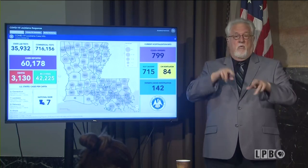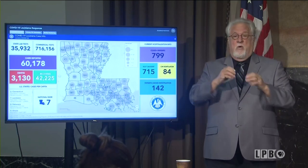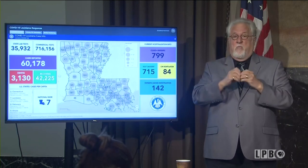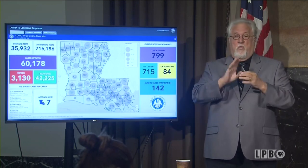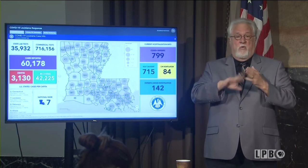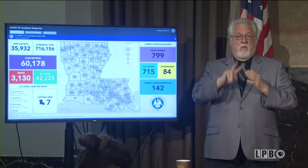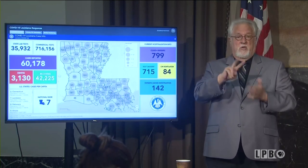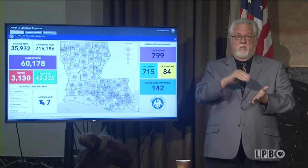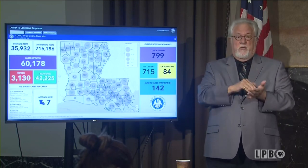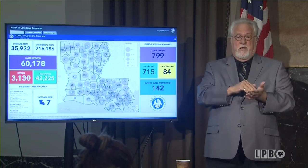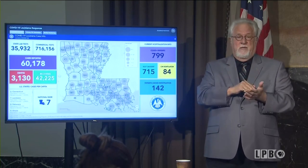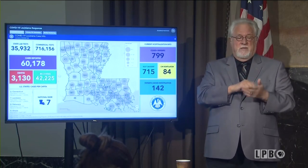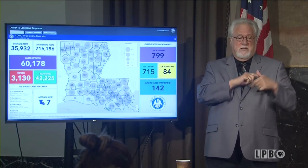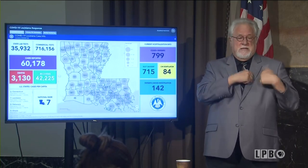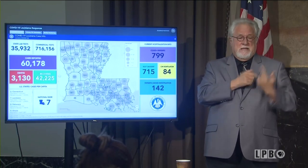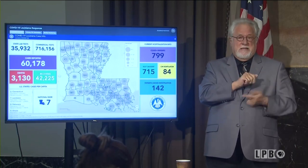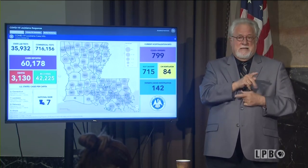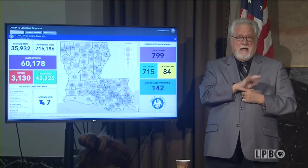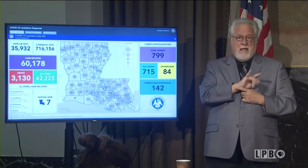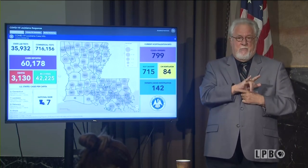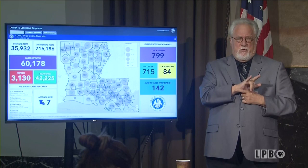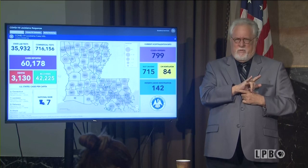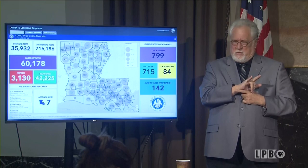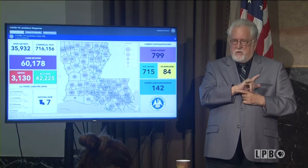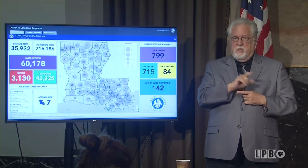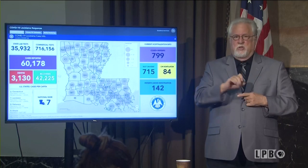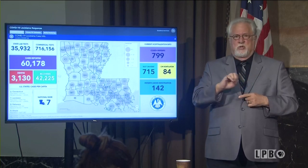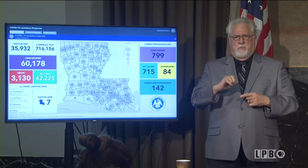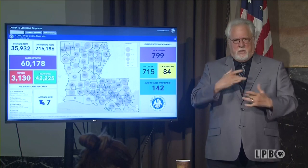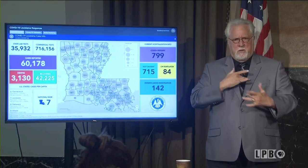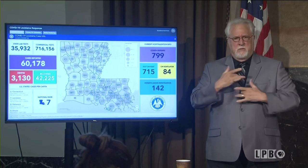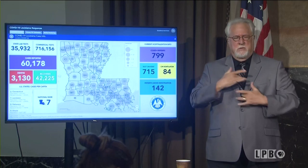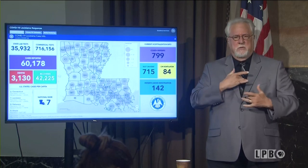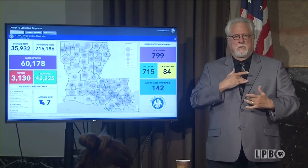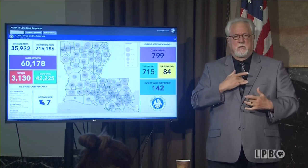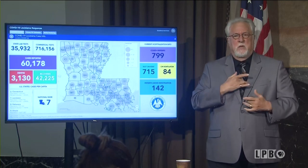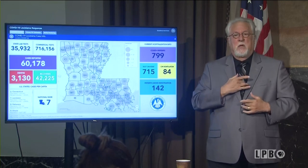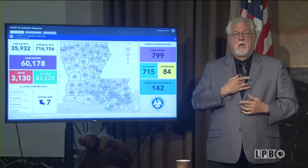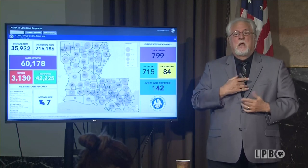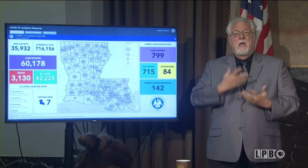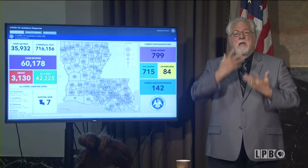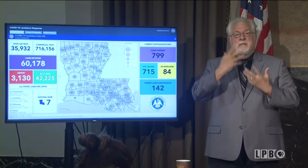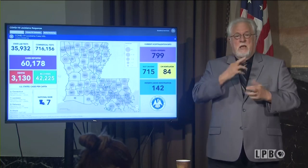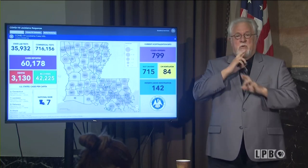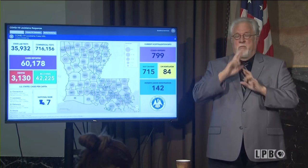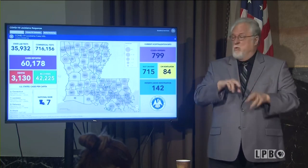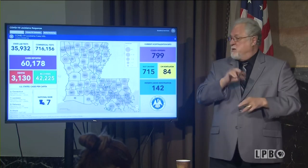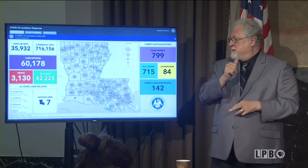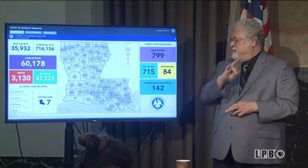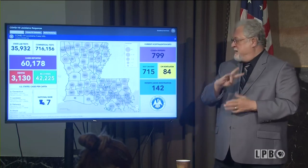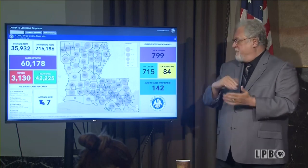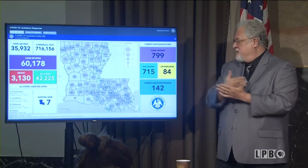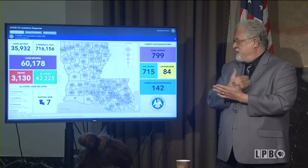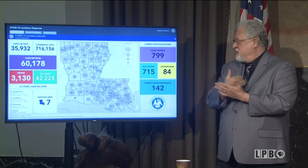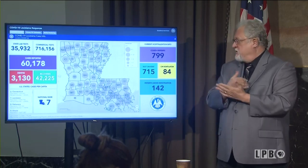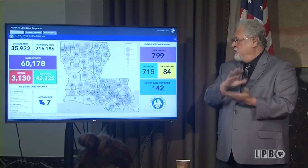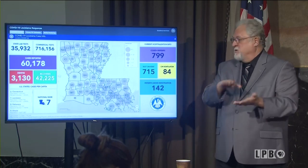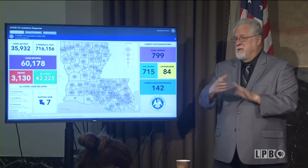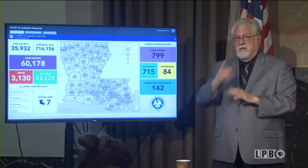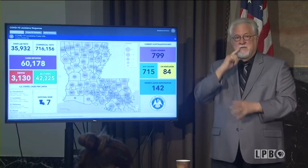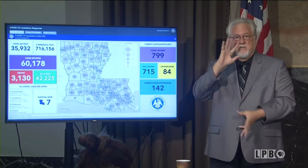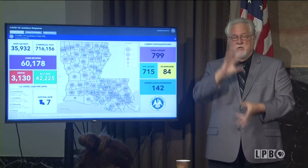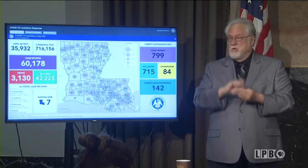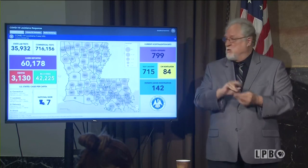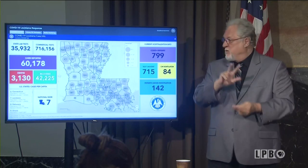April. Obviously, we should all be concerned. Sadly, we are reporting 17 new deaths for a total